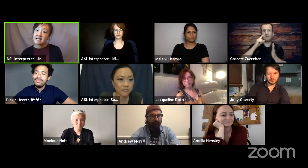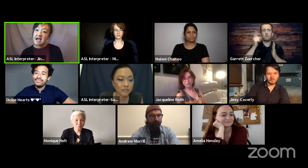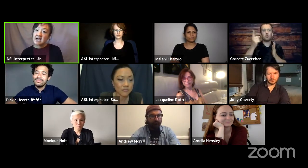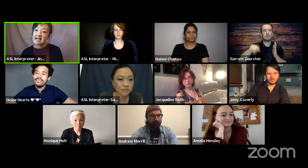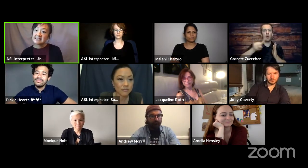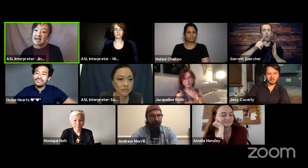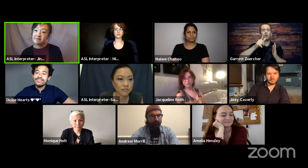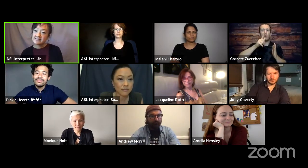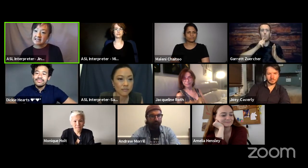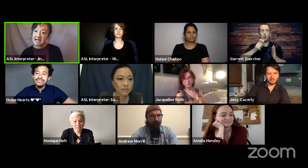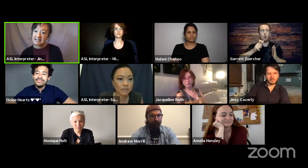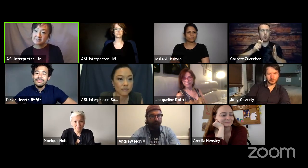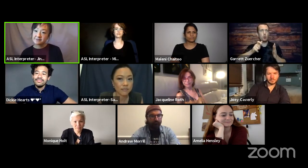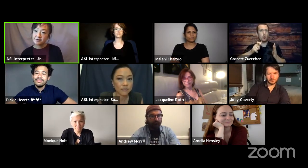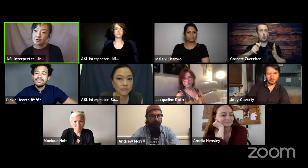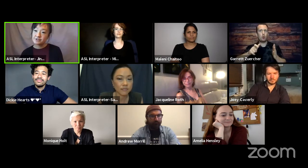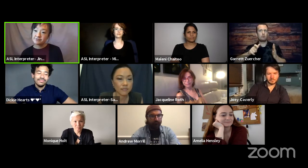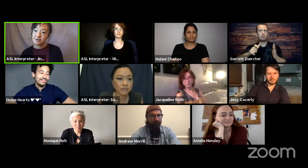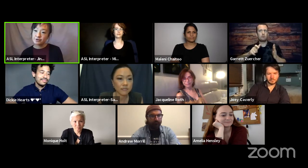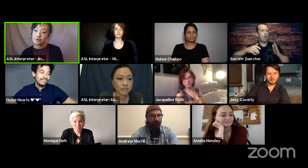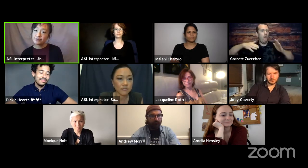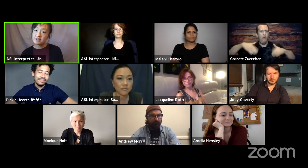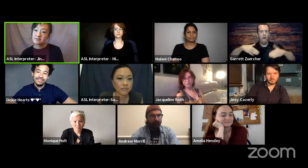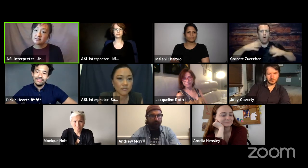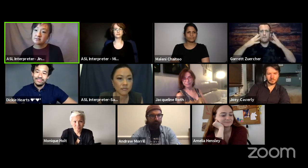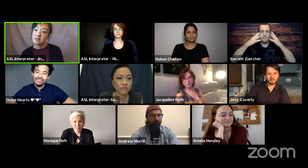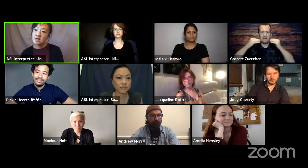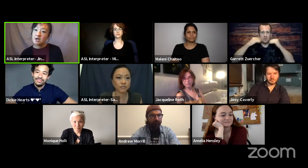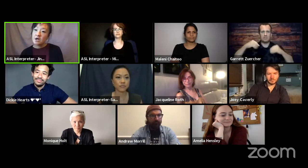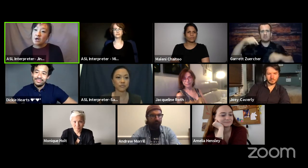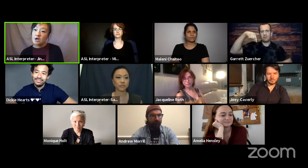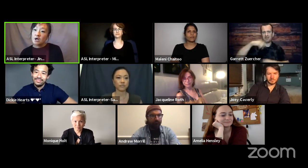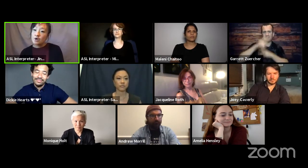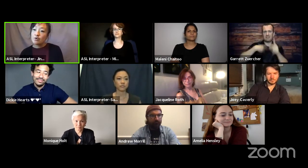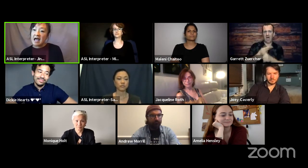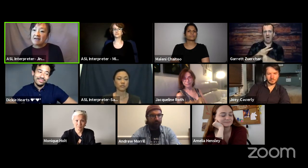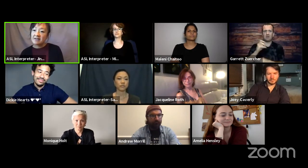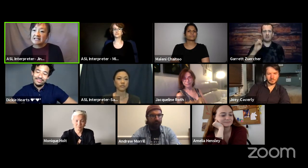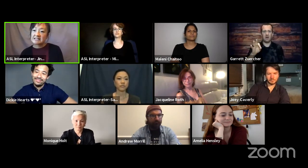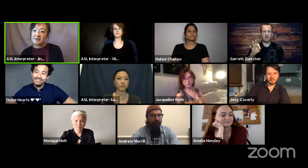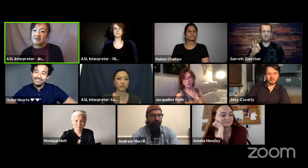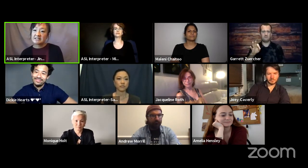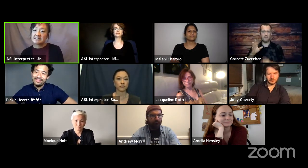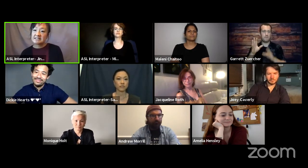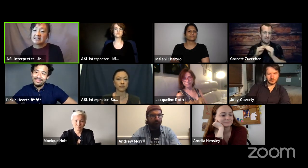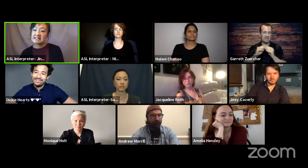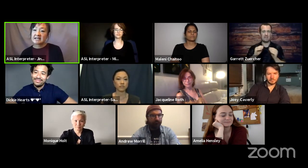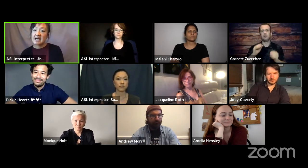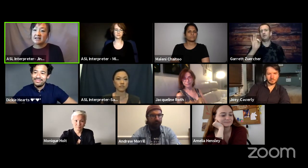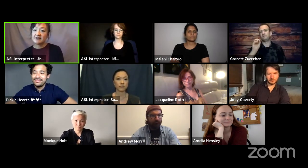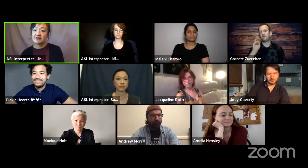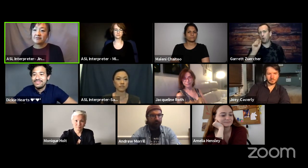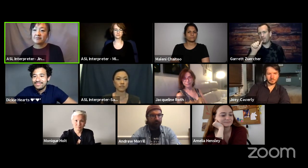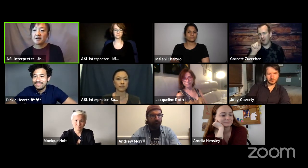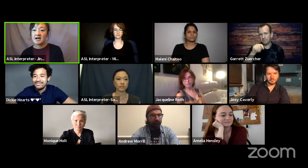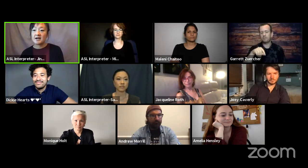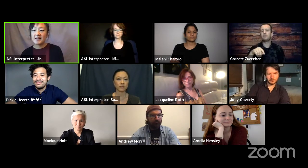I'd like to emphasize for those of you who haven't experienced this kind of